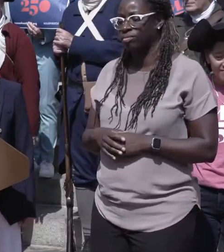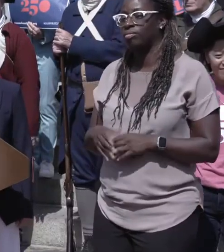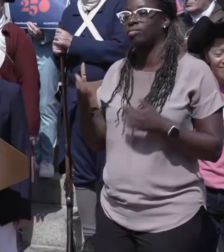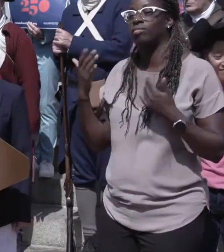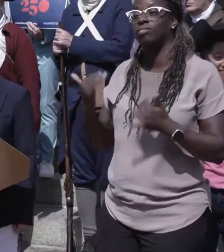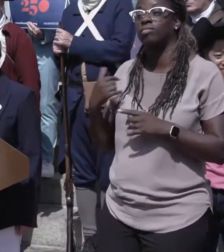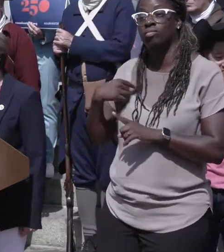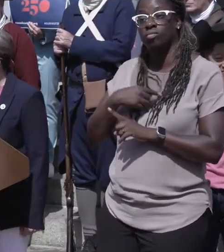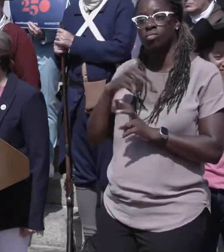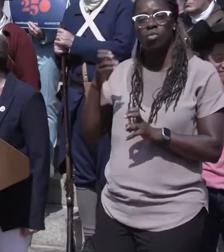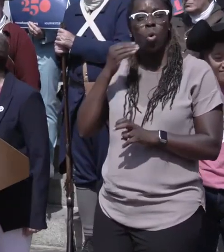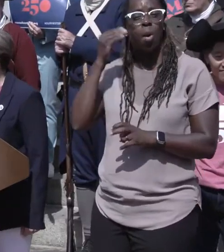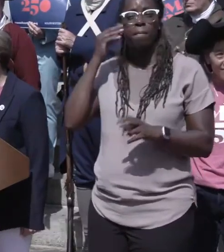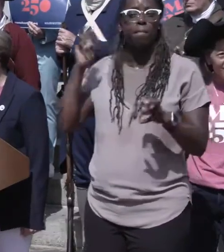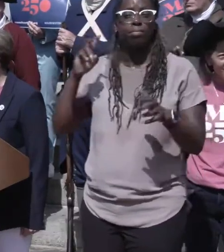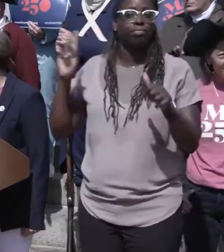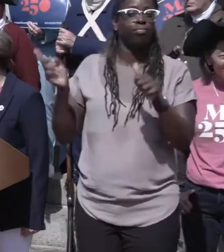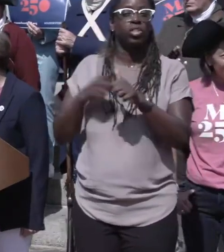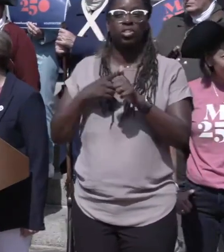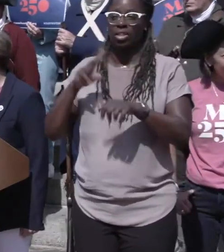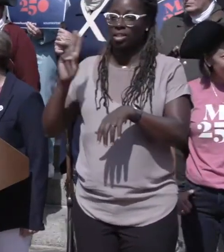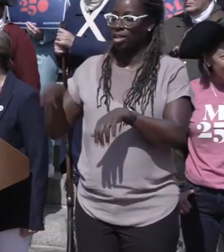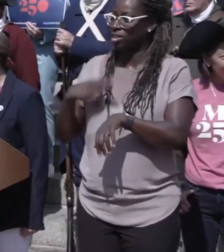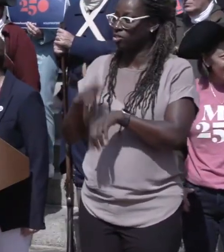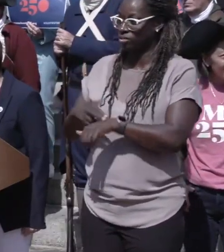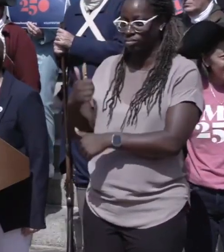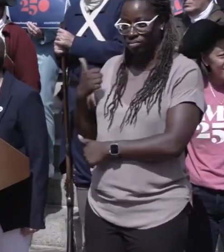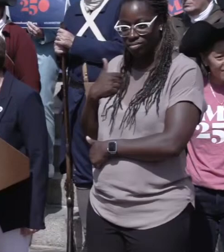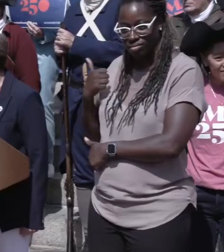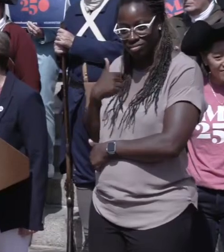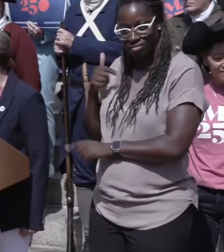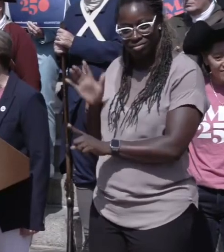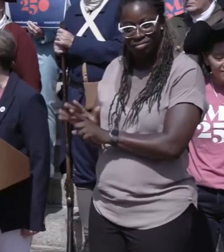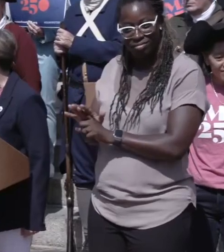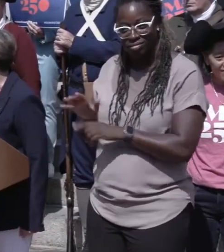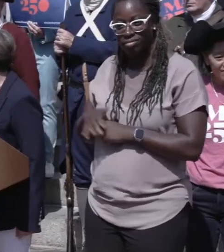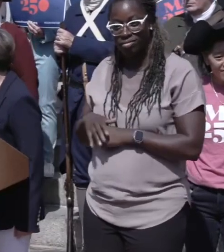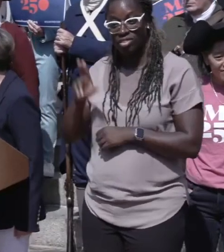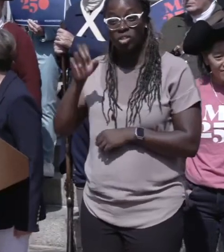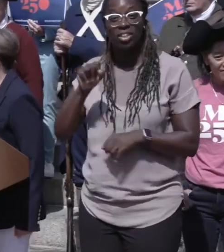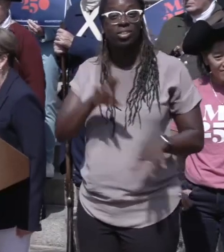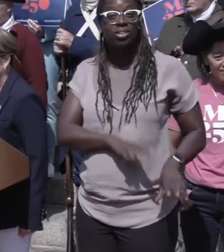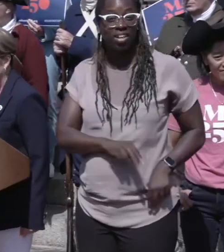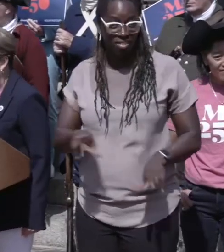National Guard. We're home to the United States Navy, right? We have deep, deep roots here.